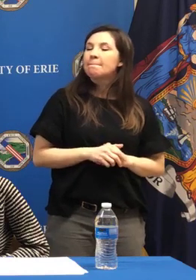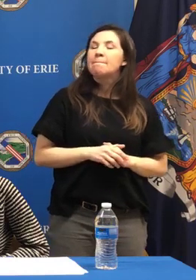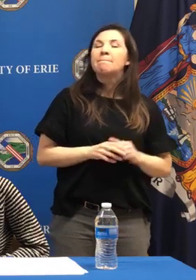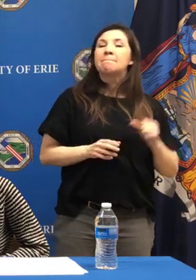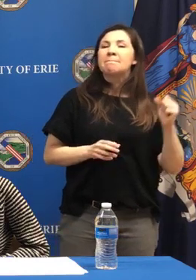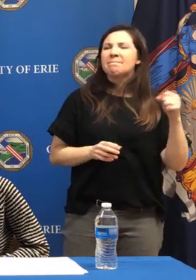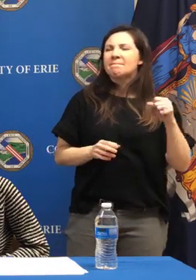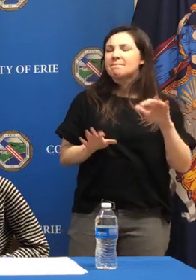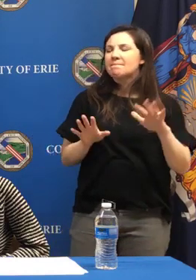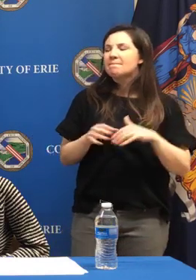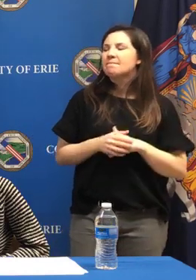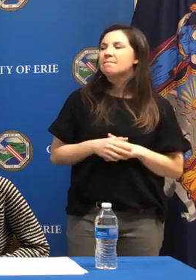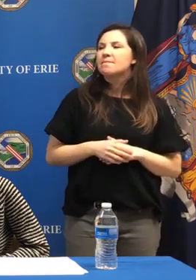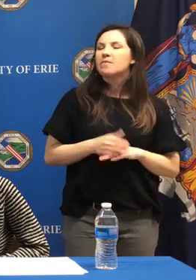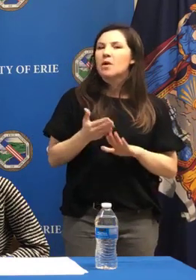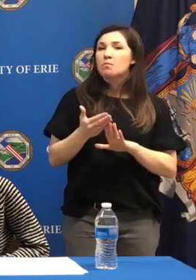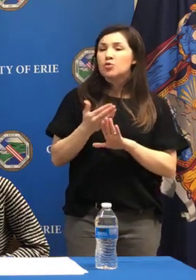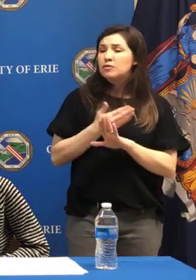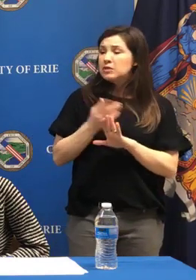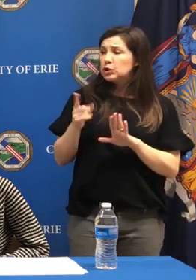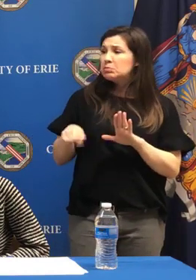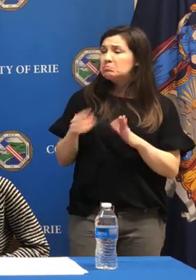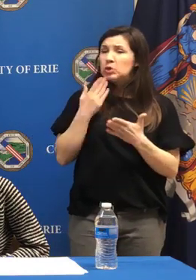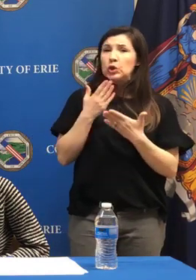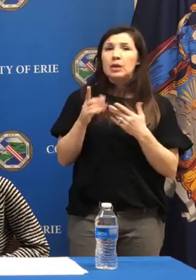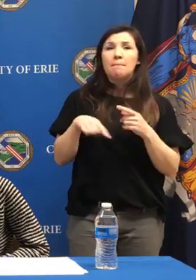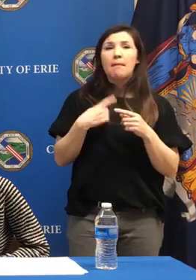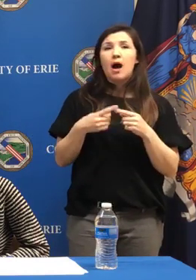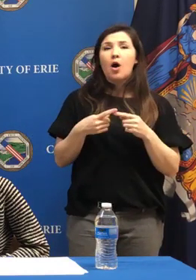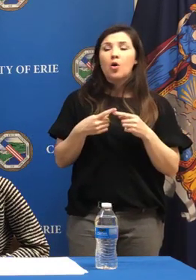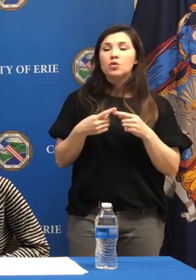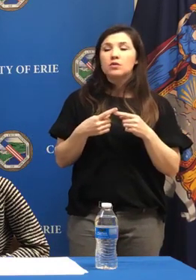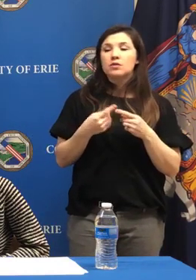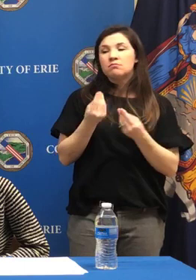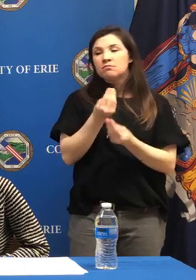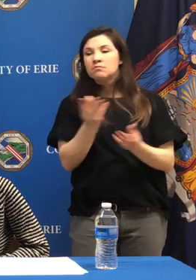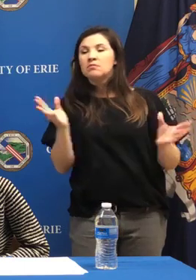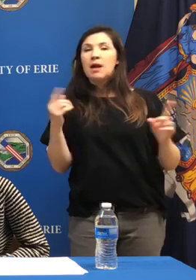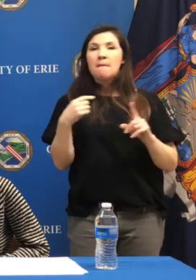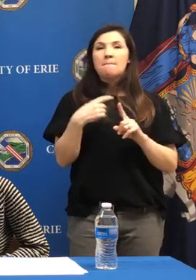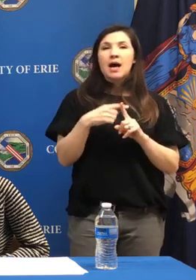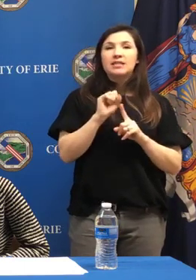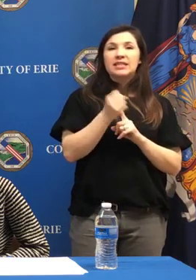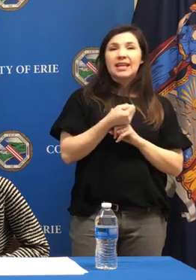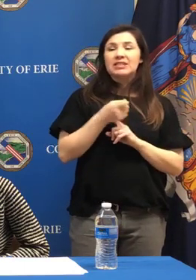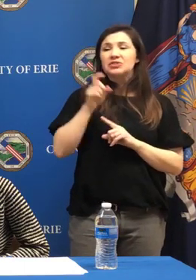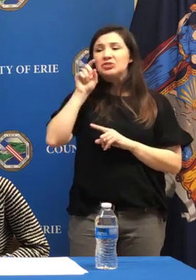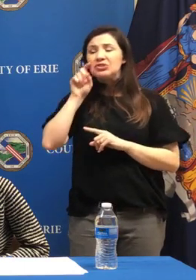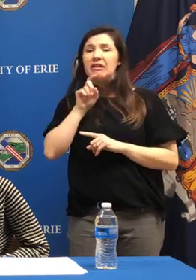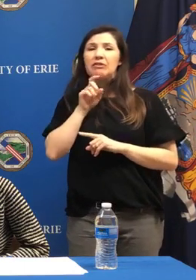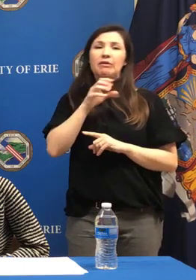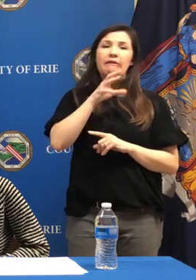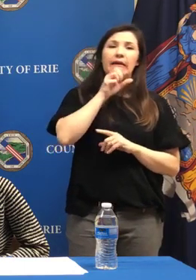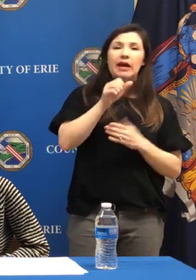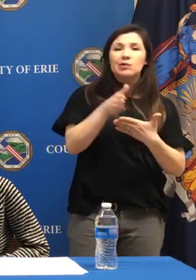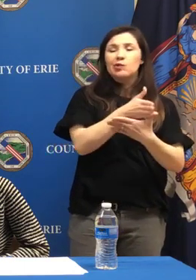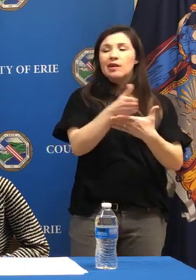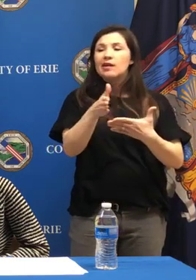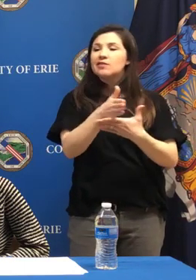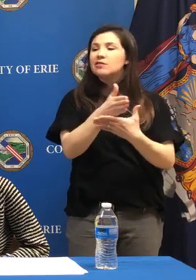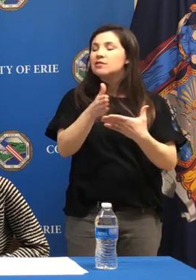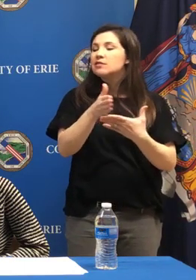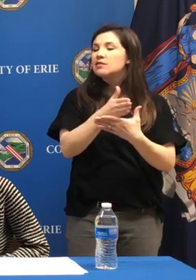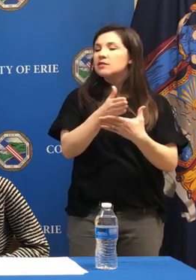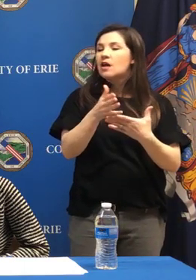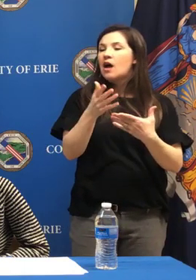Yes, previously you guys have been very good about releasing for the positive cases gender and age ranges along with the dates when these